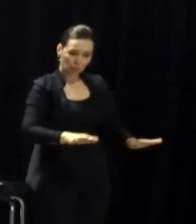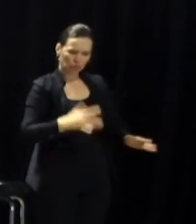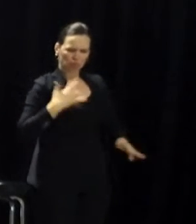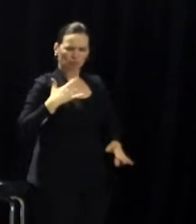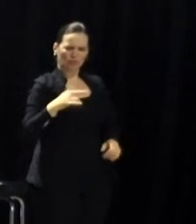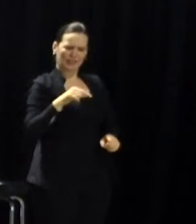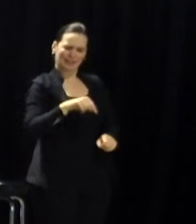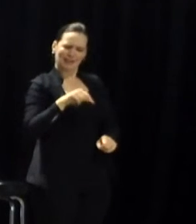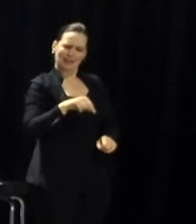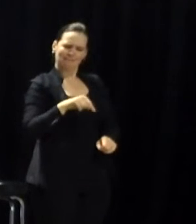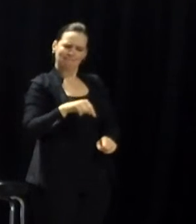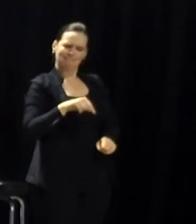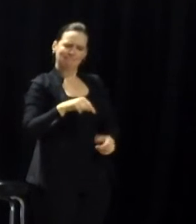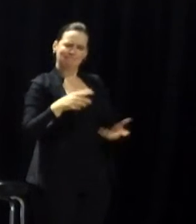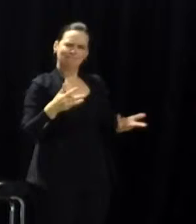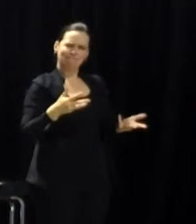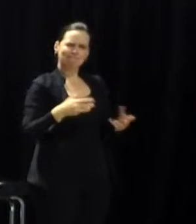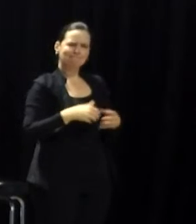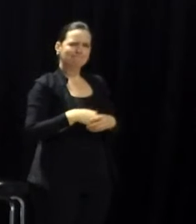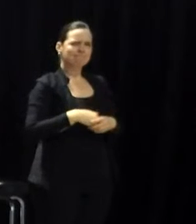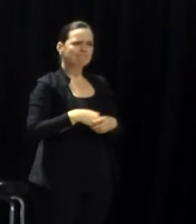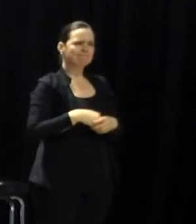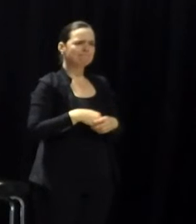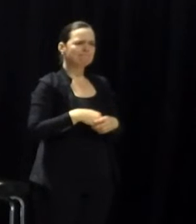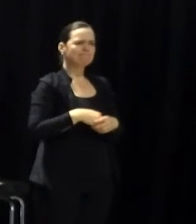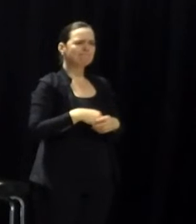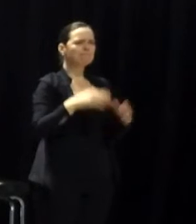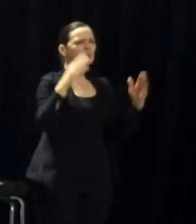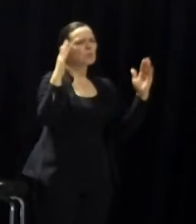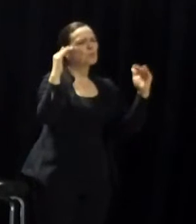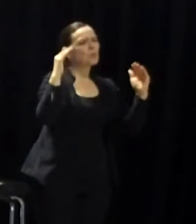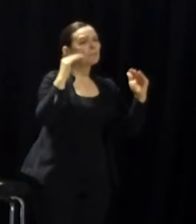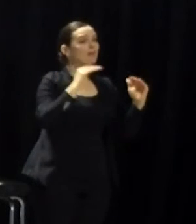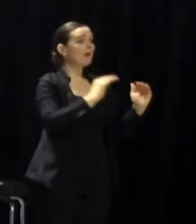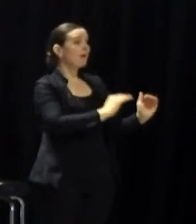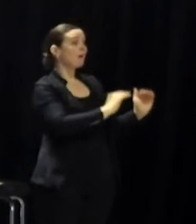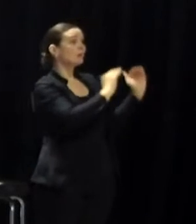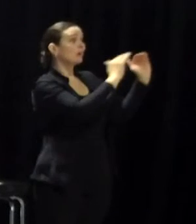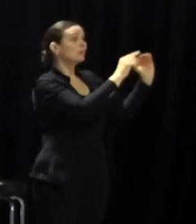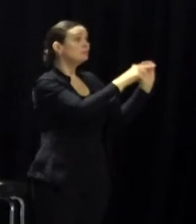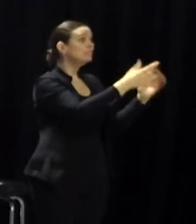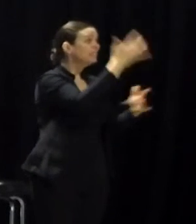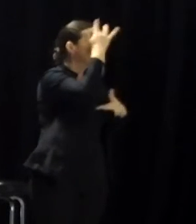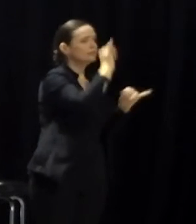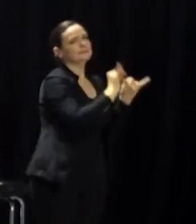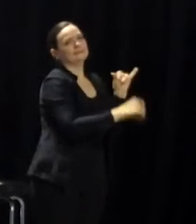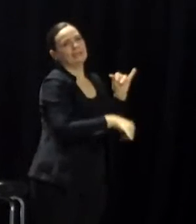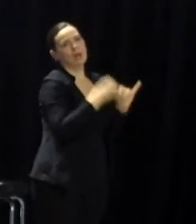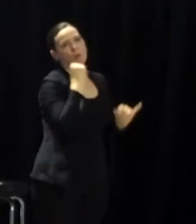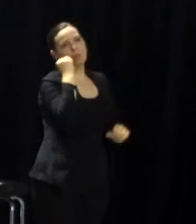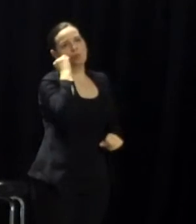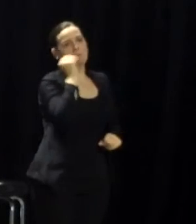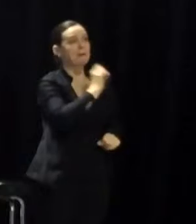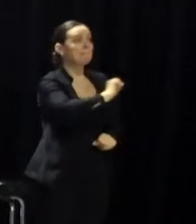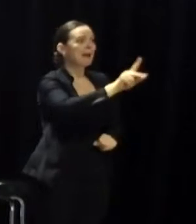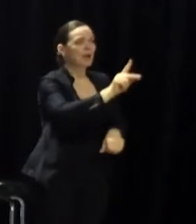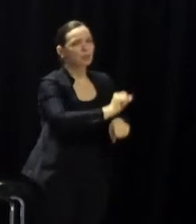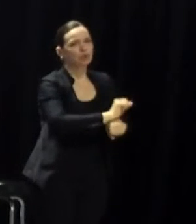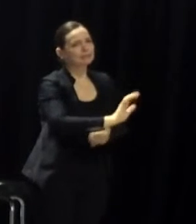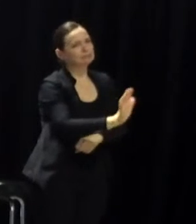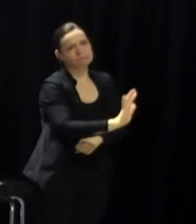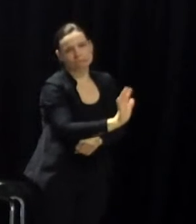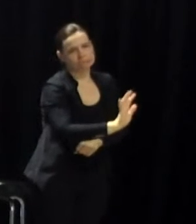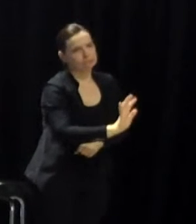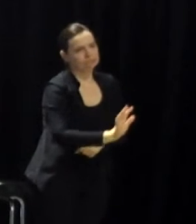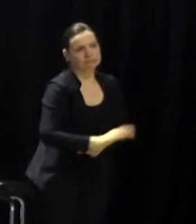adults aren't going to go to work sick, right? We're adults. We shouldn't have to go to work sick if we're sick. And the trends said that there